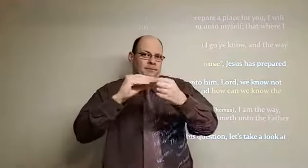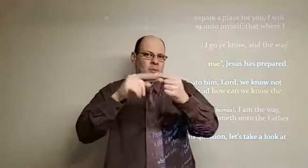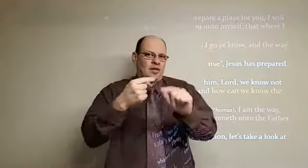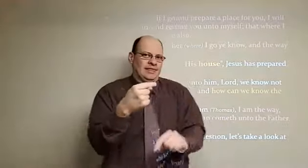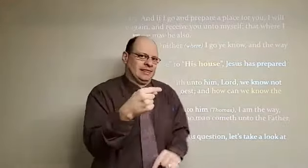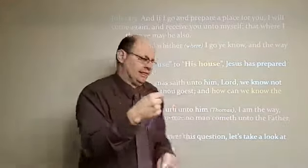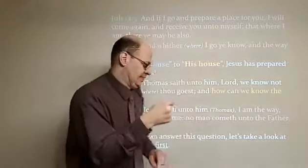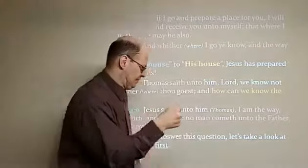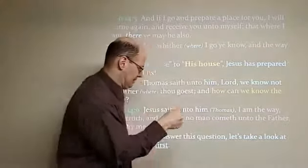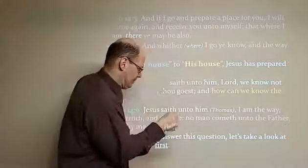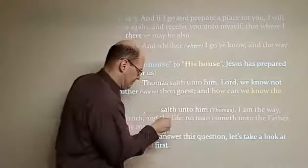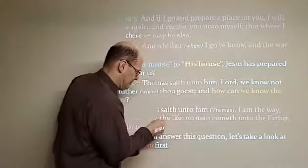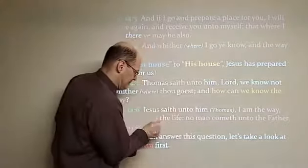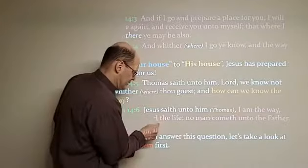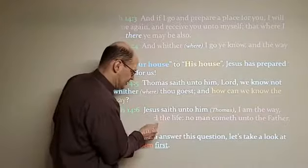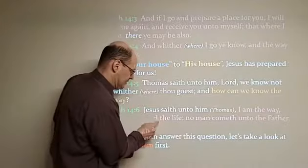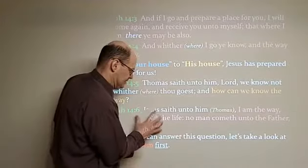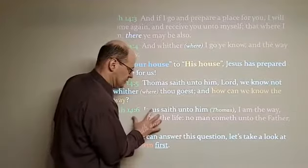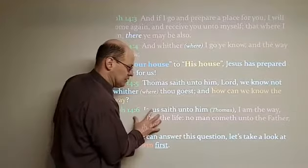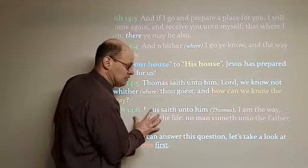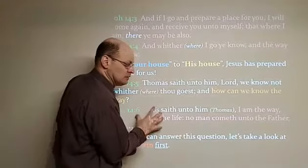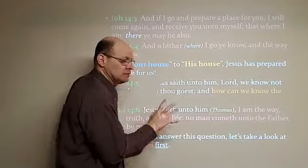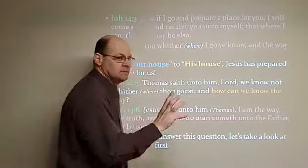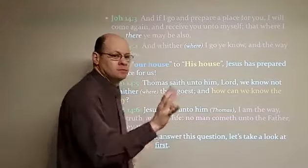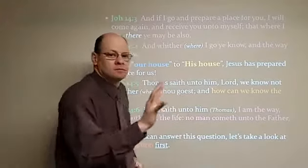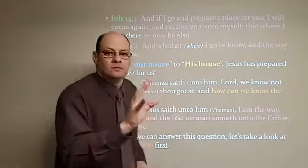so I just want to expand and explain just a moment on this scripture